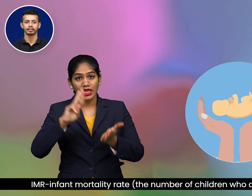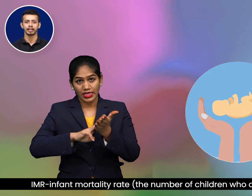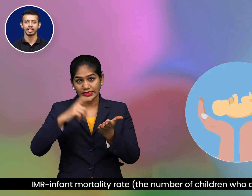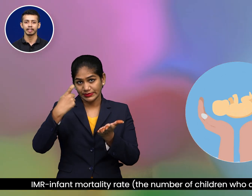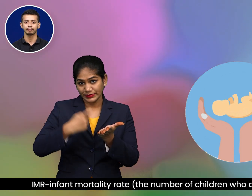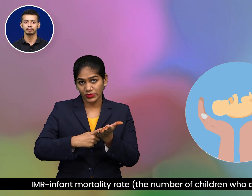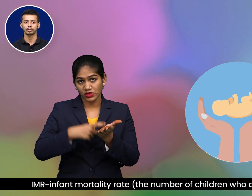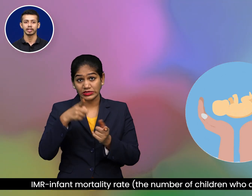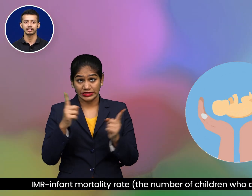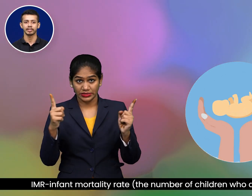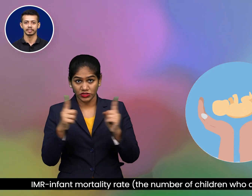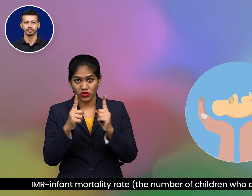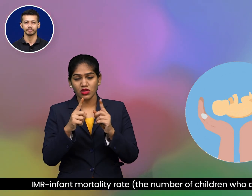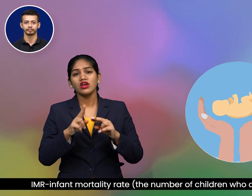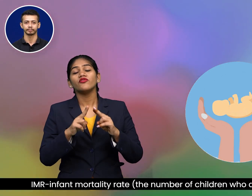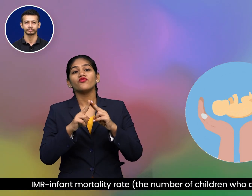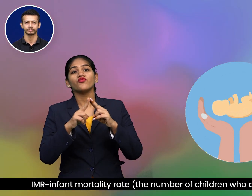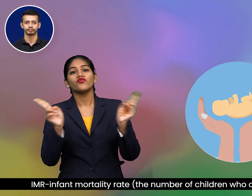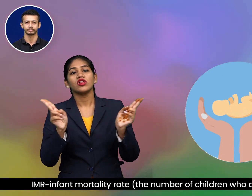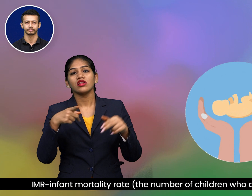IMR, infant mortality rate.